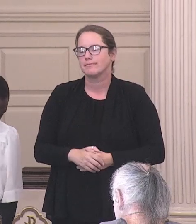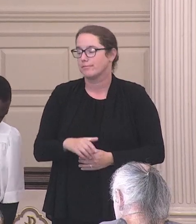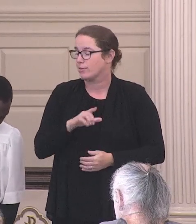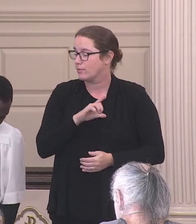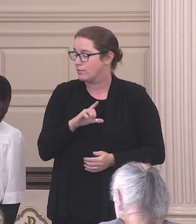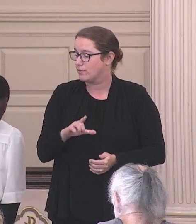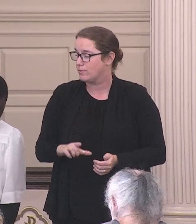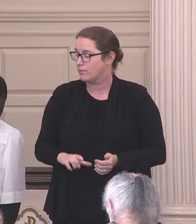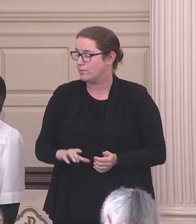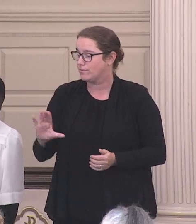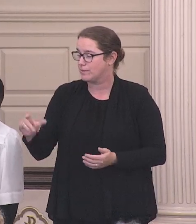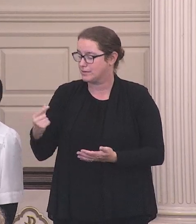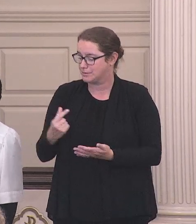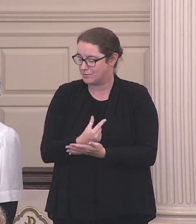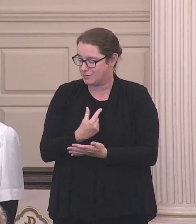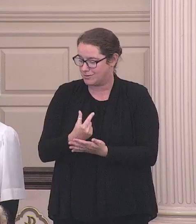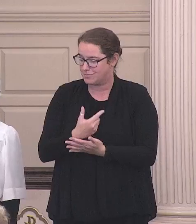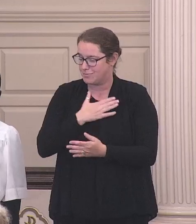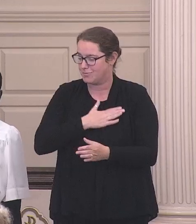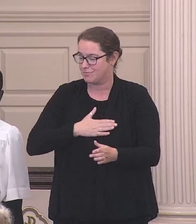The Gospel of the Lord.